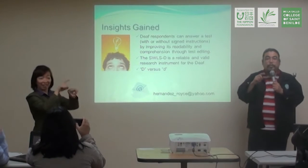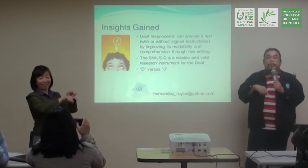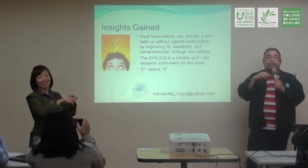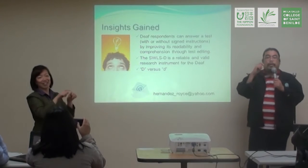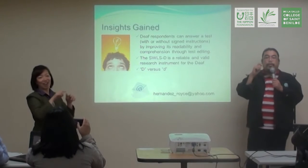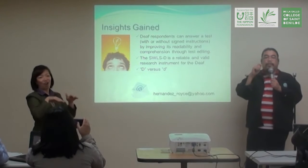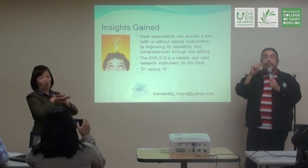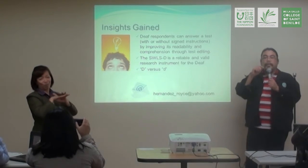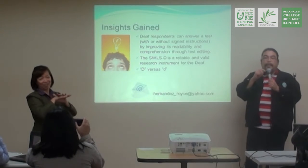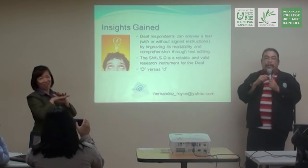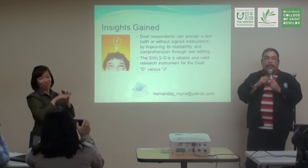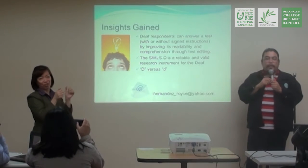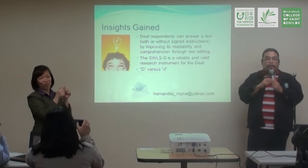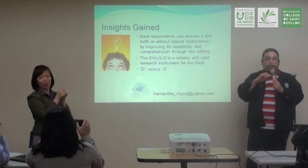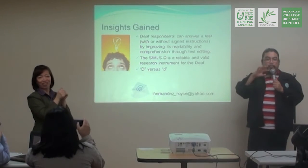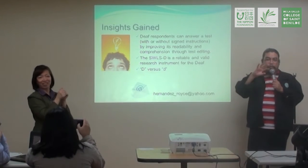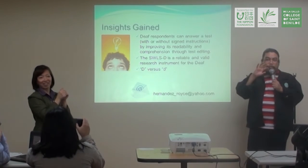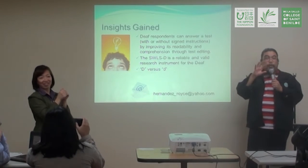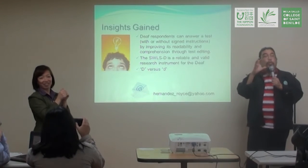accommodation, especially with